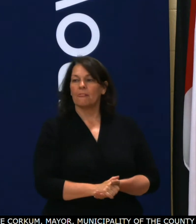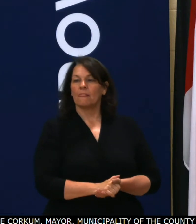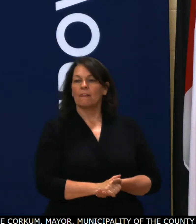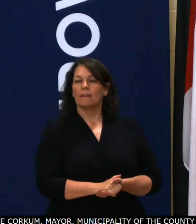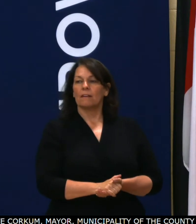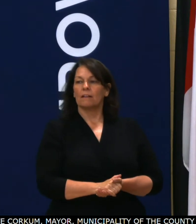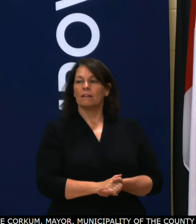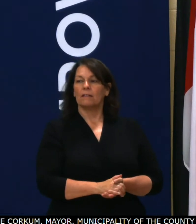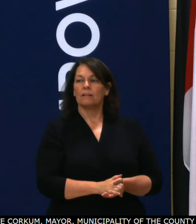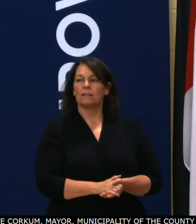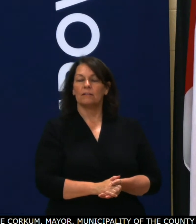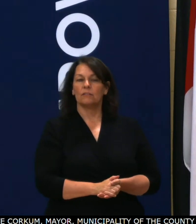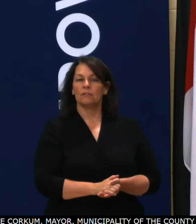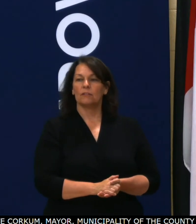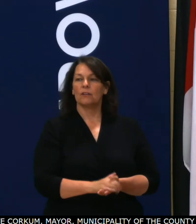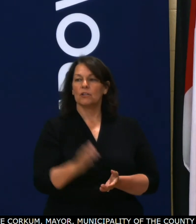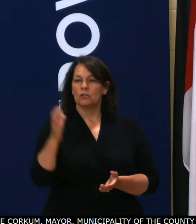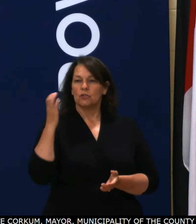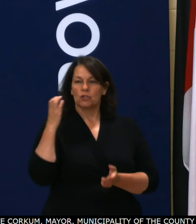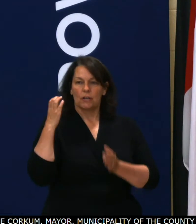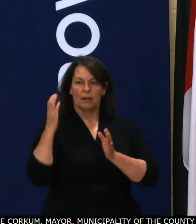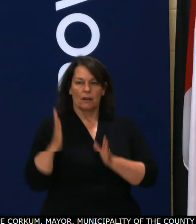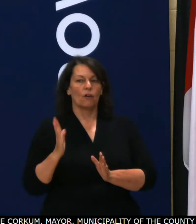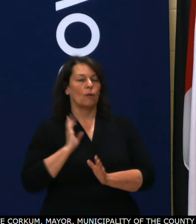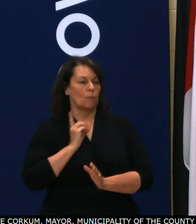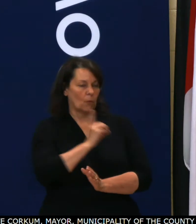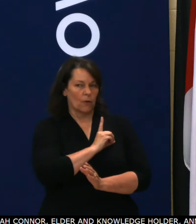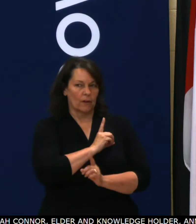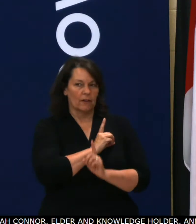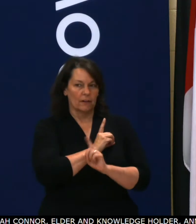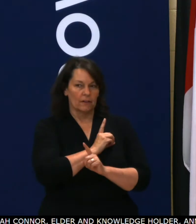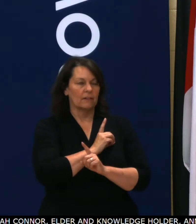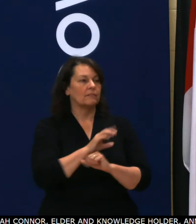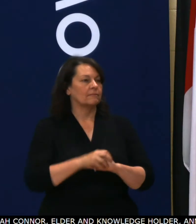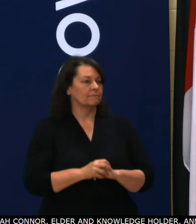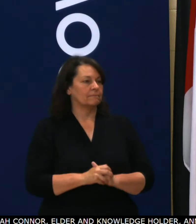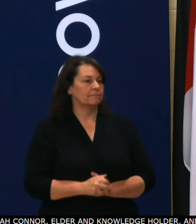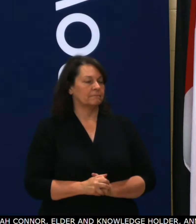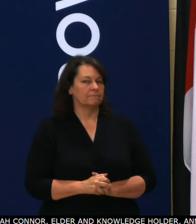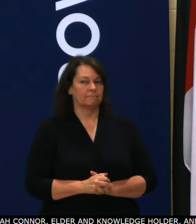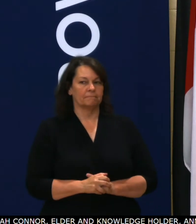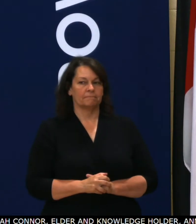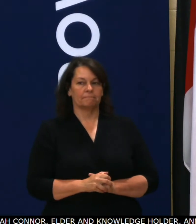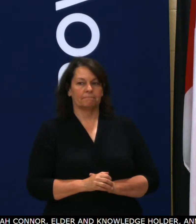And Ramona Jennings, Chair of the Board of Governors of the Flower Cart Group.